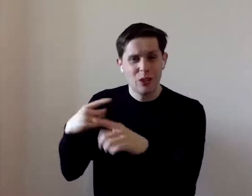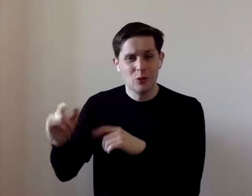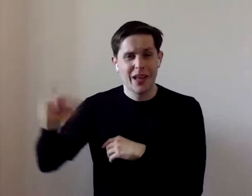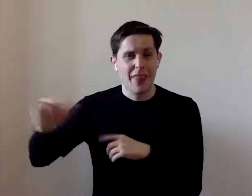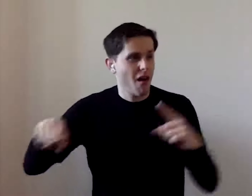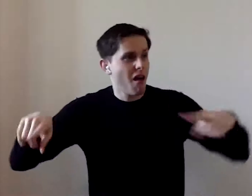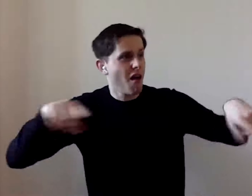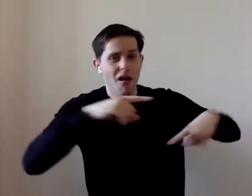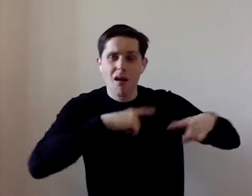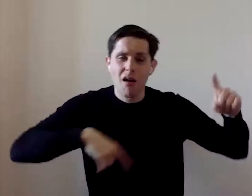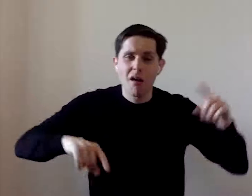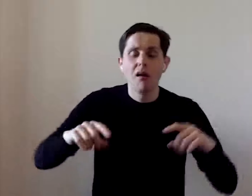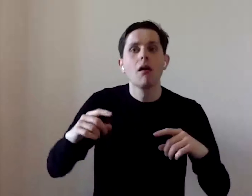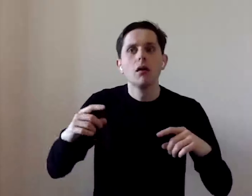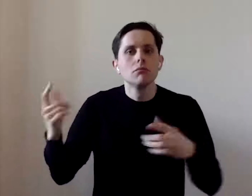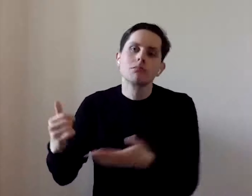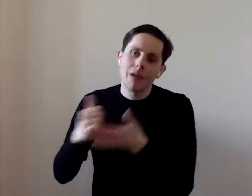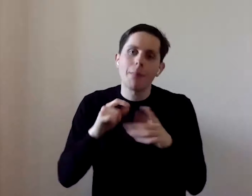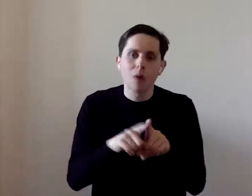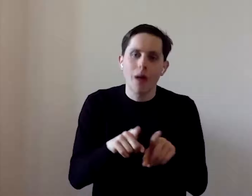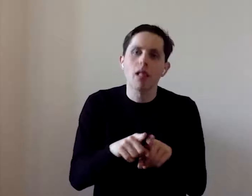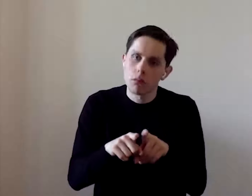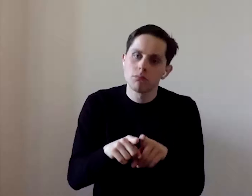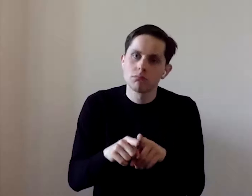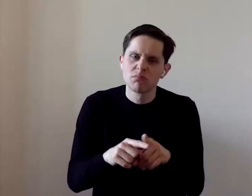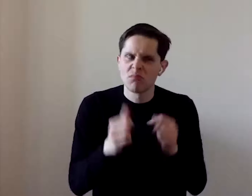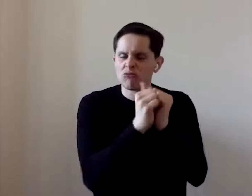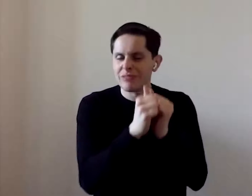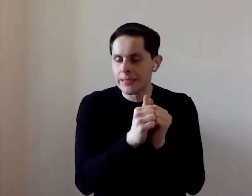peers as well, all the way through, were of a great support to me.